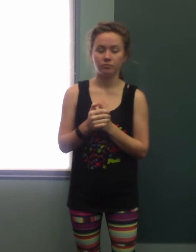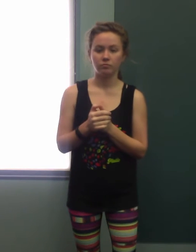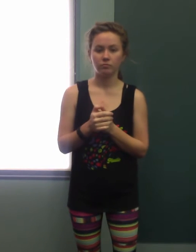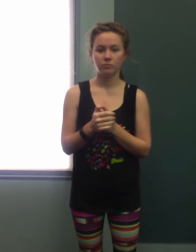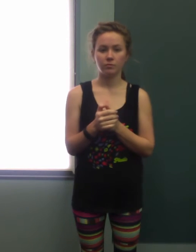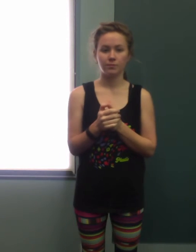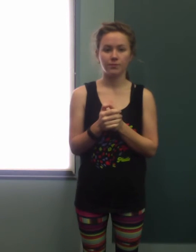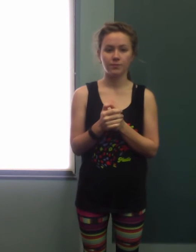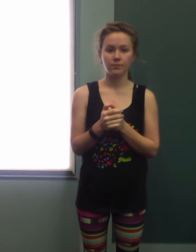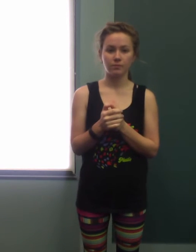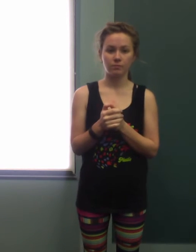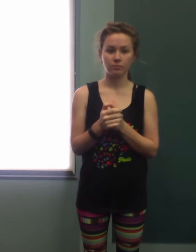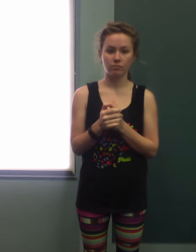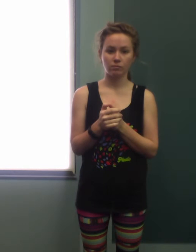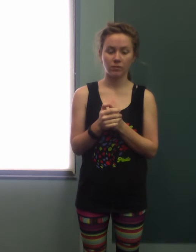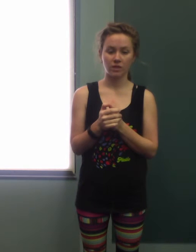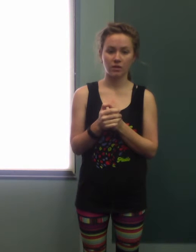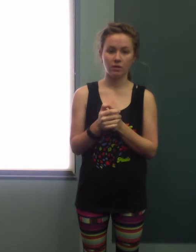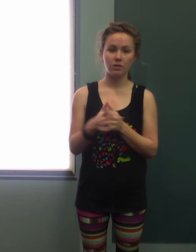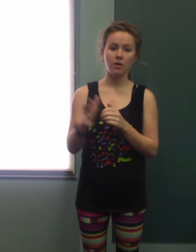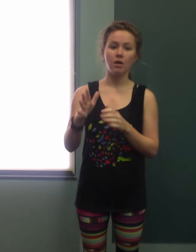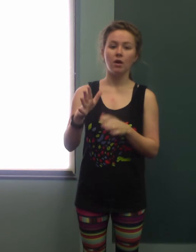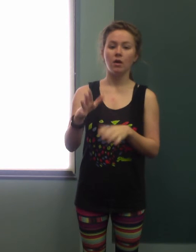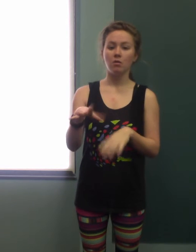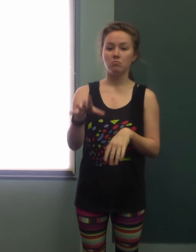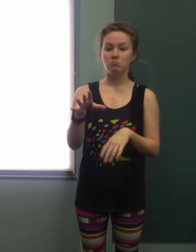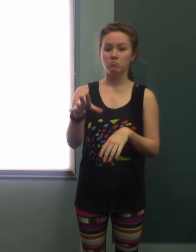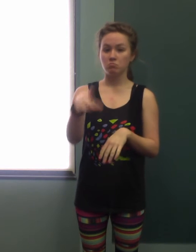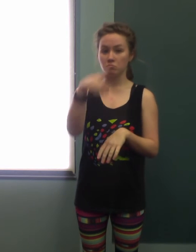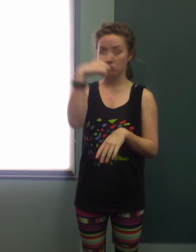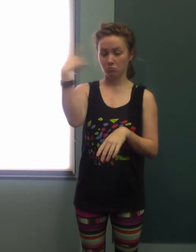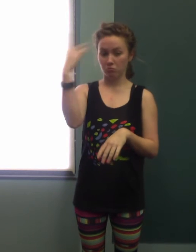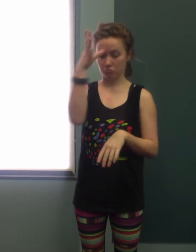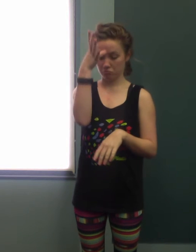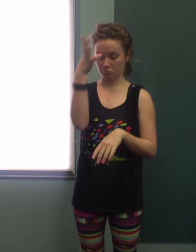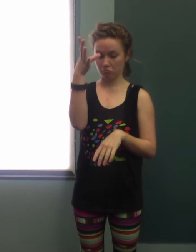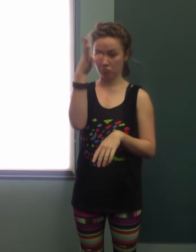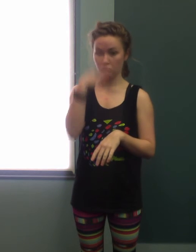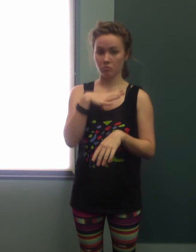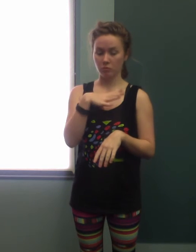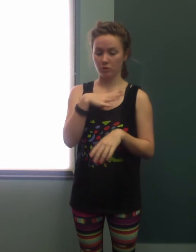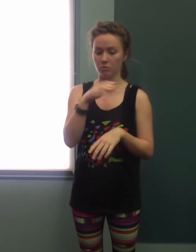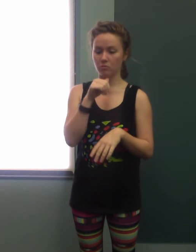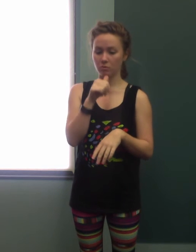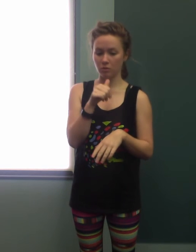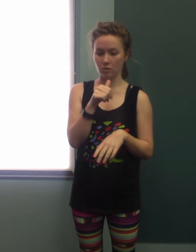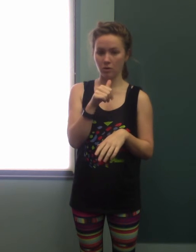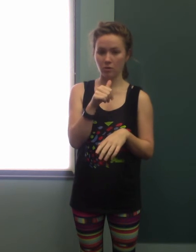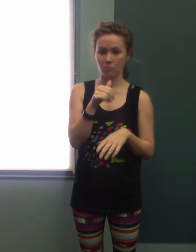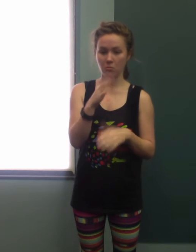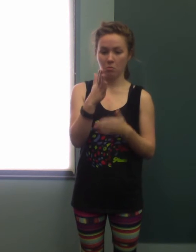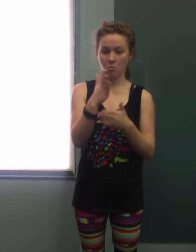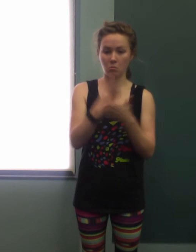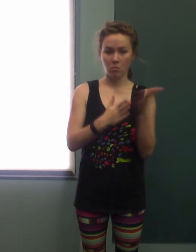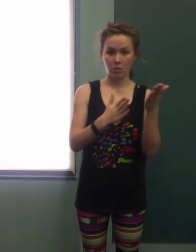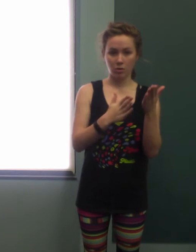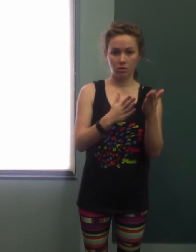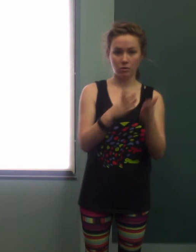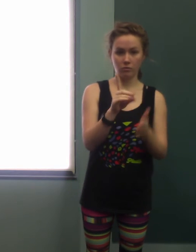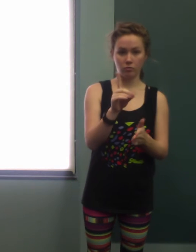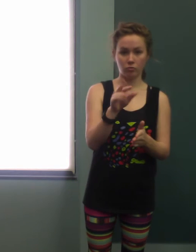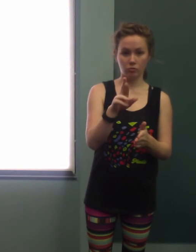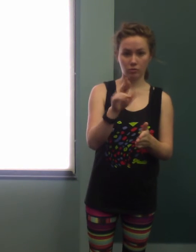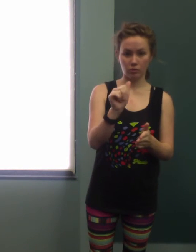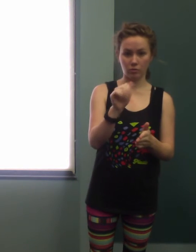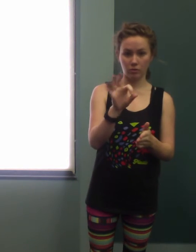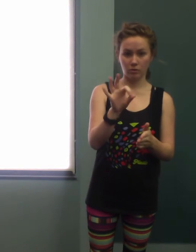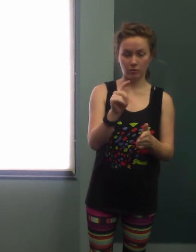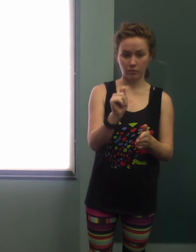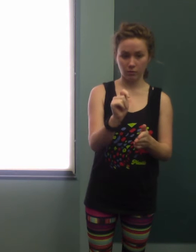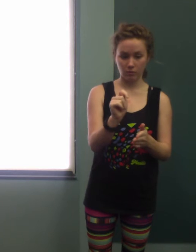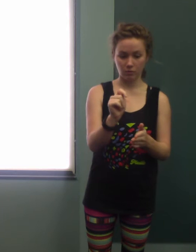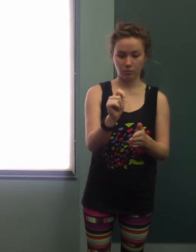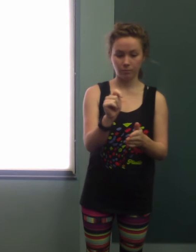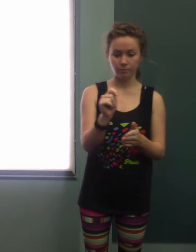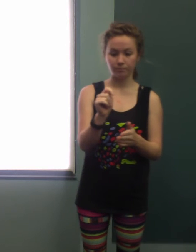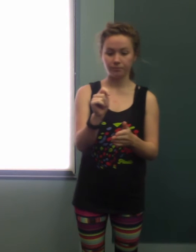and were excluded from the draft. And also, for $300, a large fee could be paid to